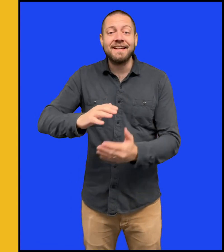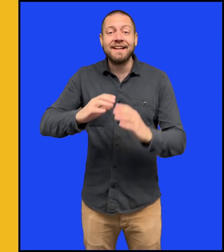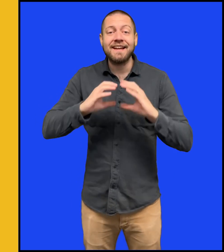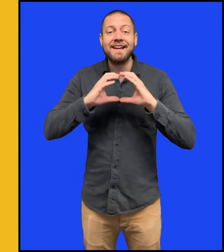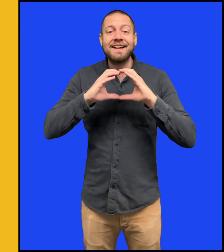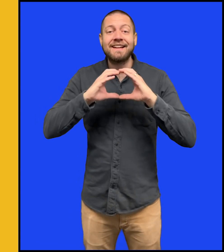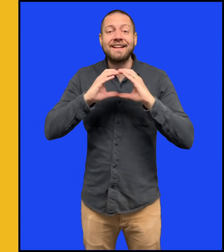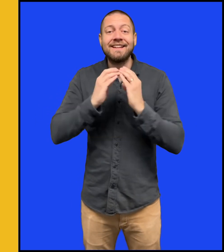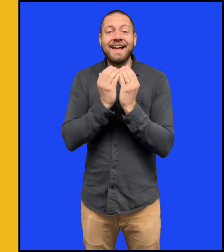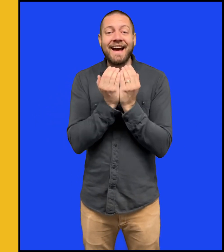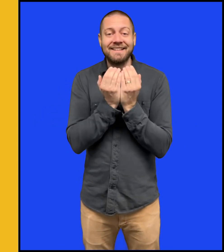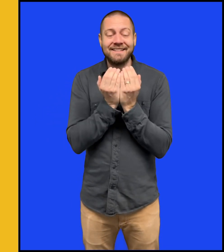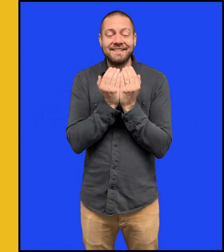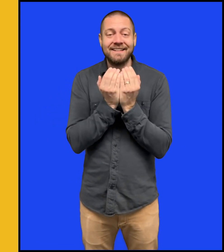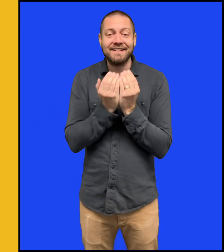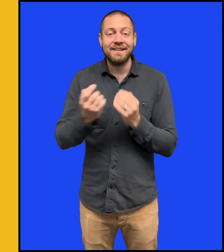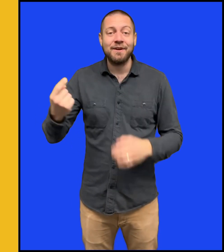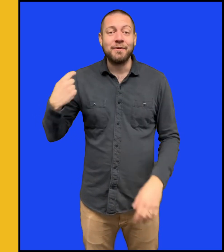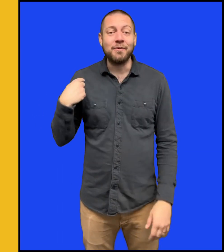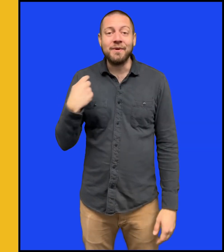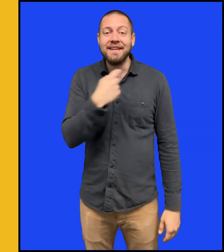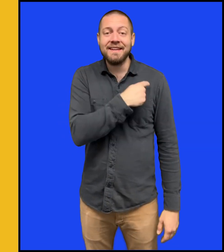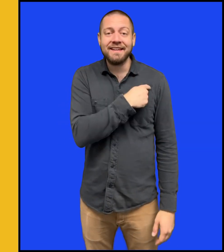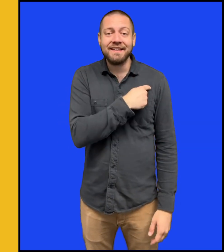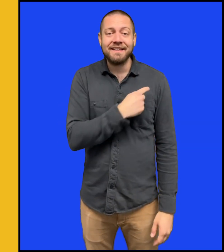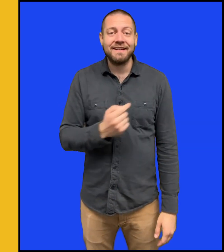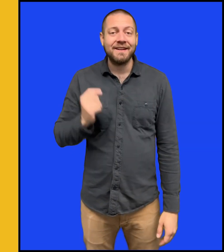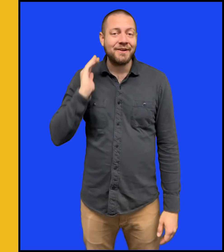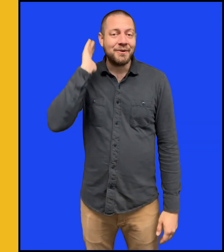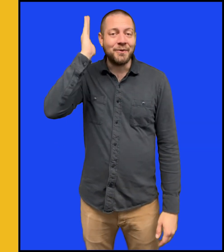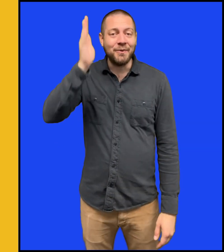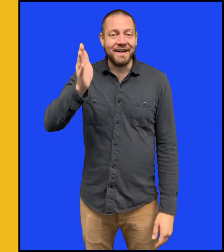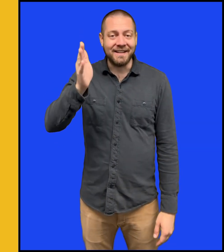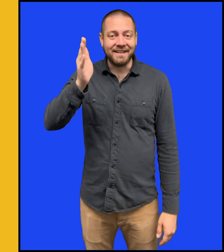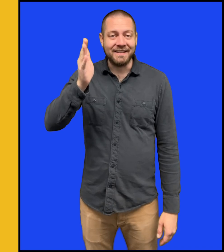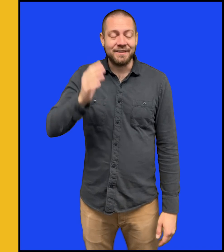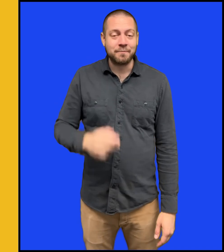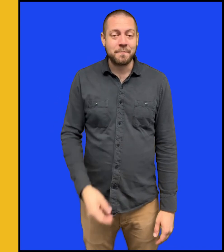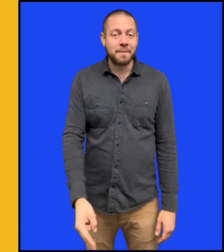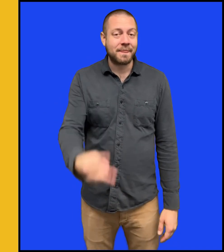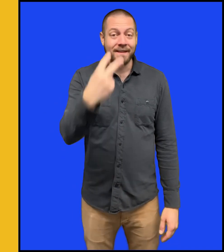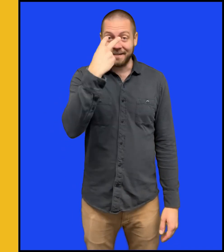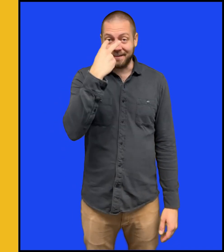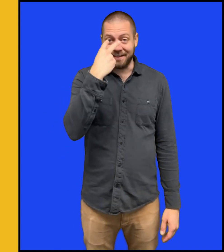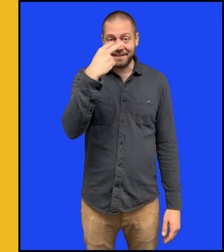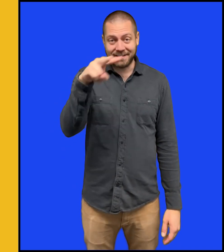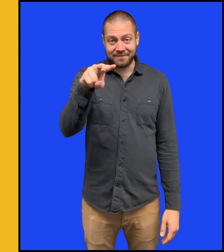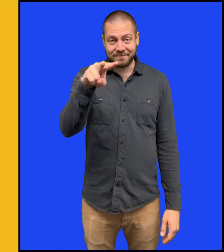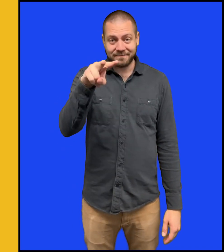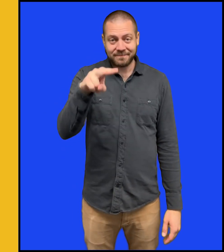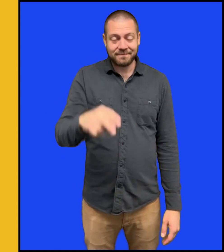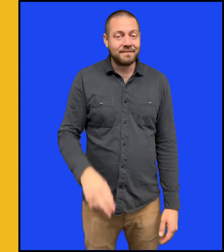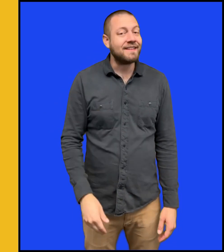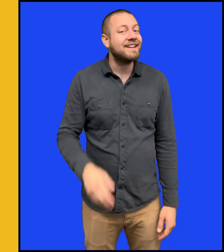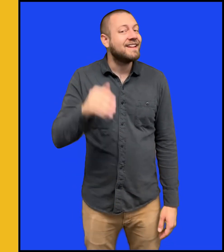music class, we will look,